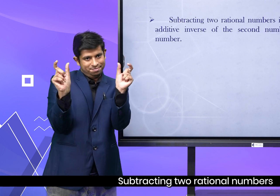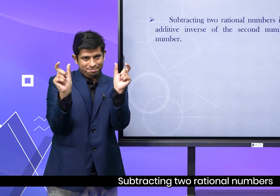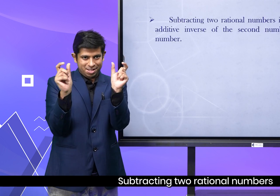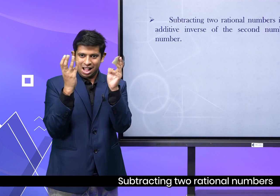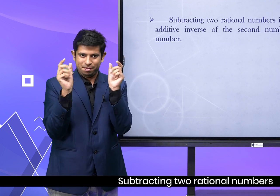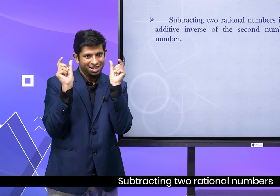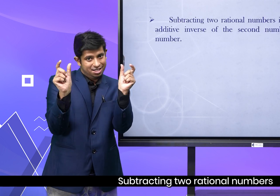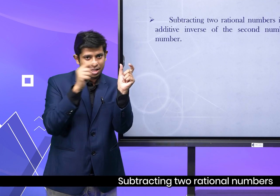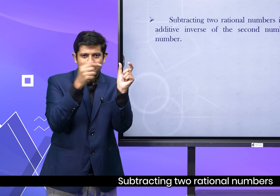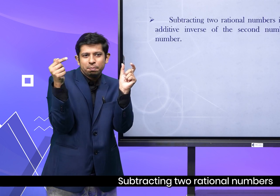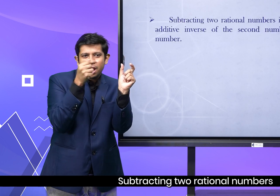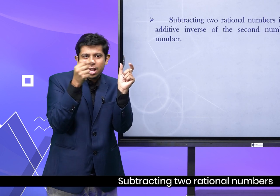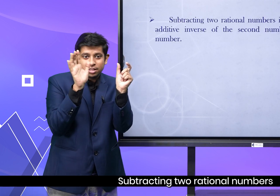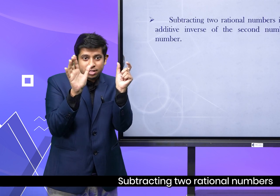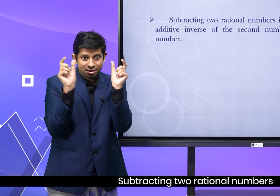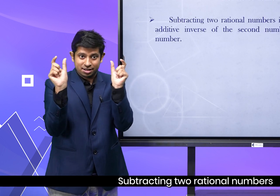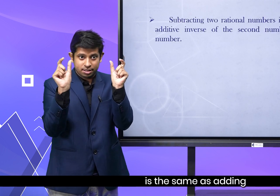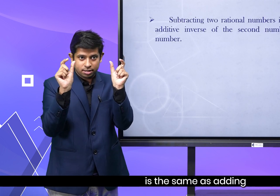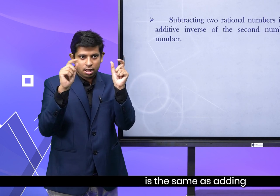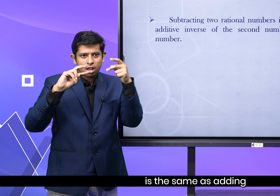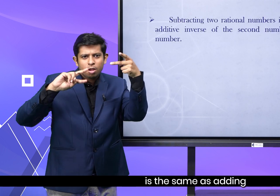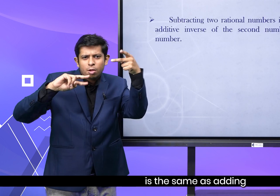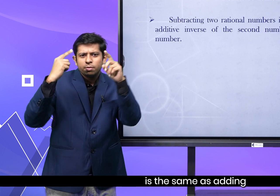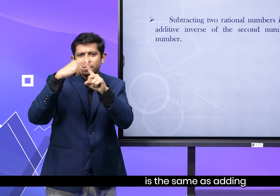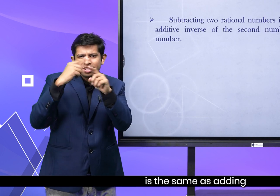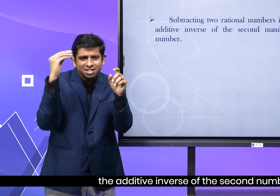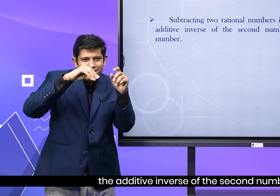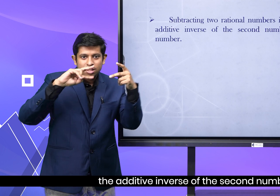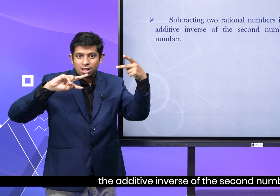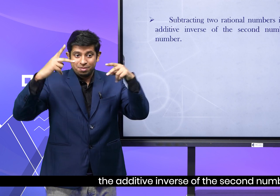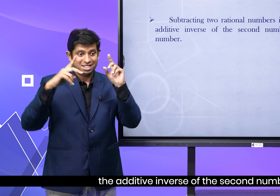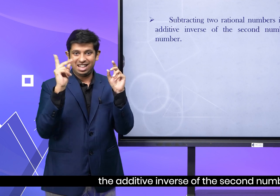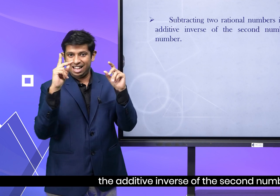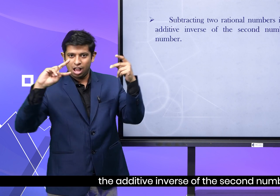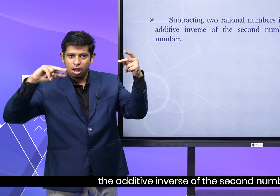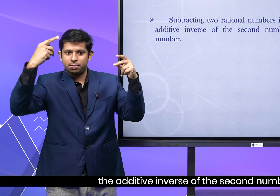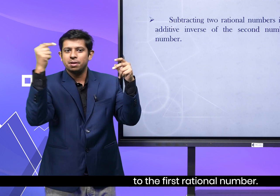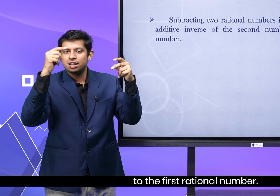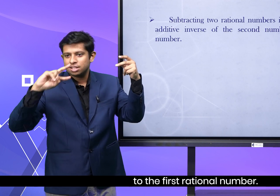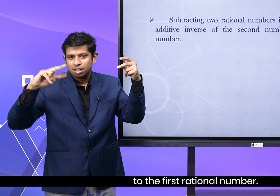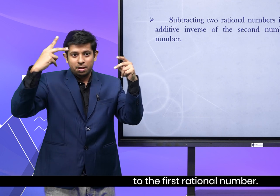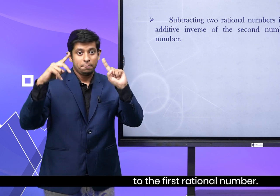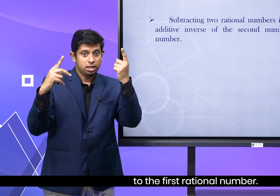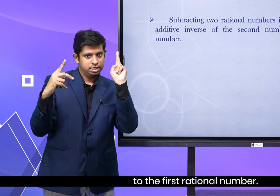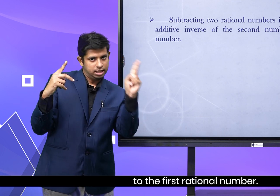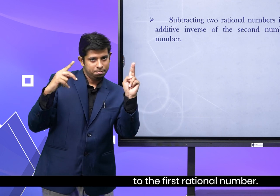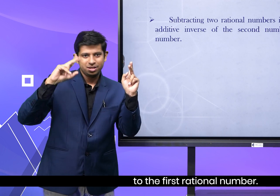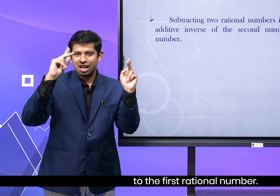Subtracting two rational numbers is the same as adding the additive inverse of the second number to the first rational number.